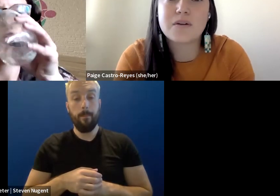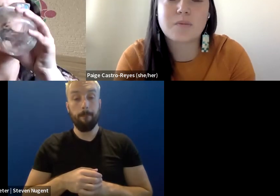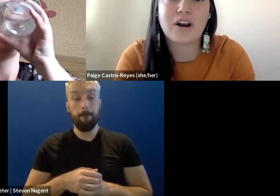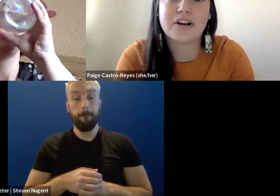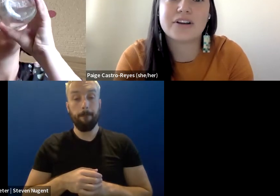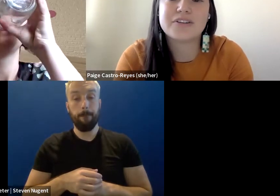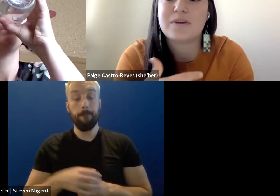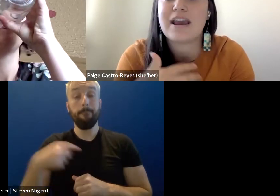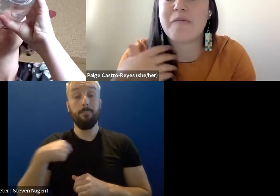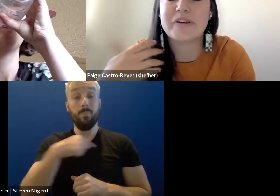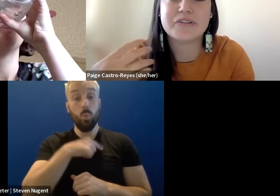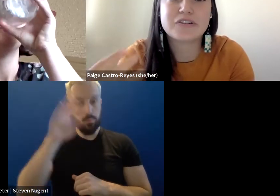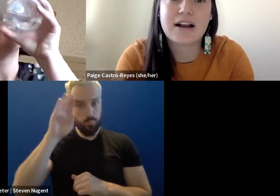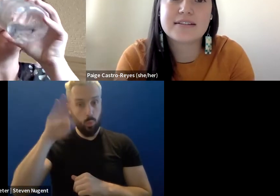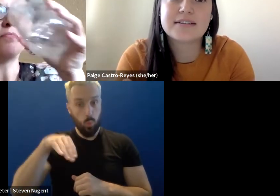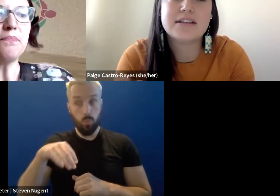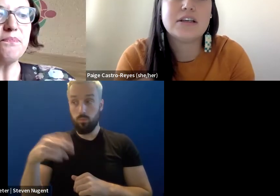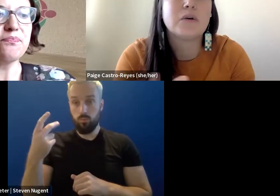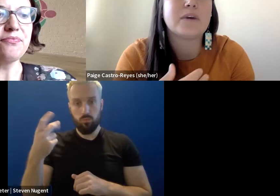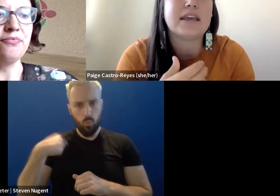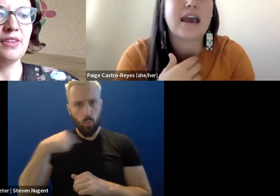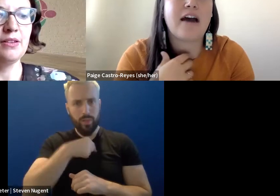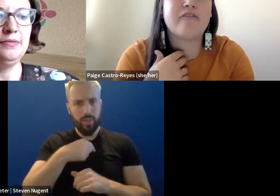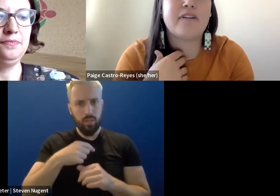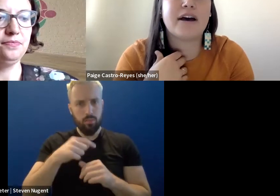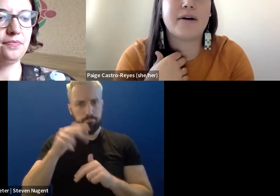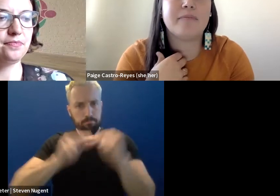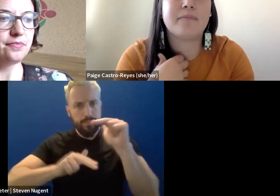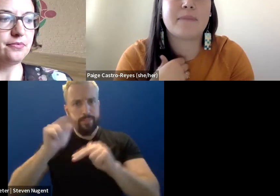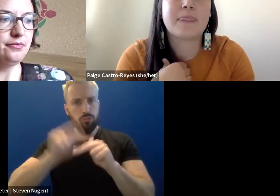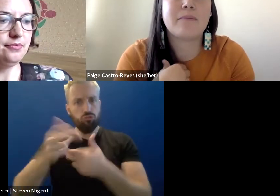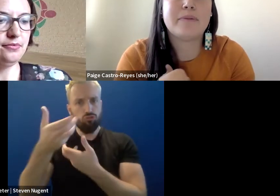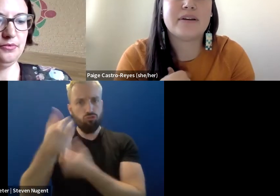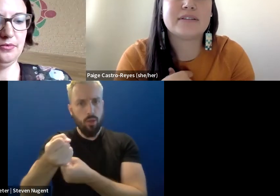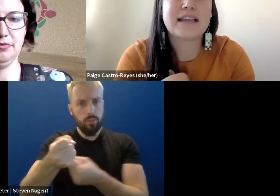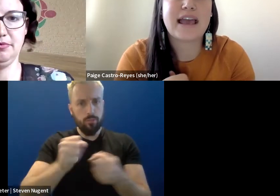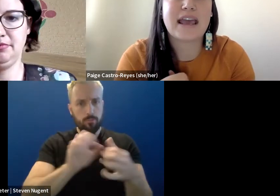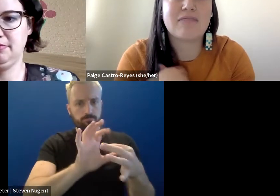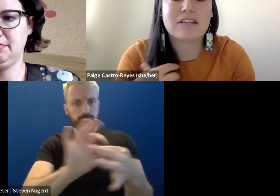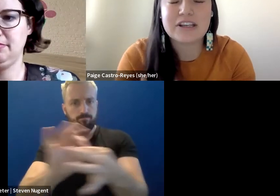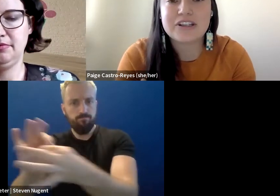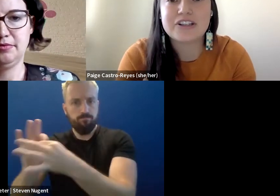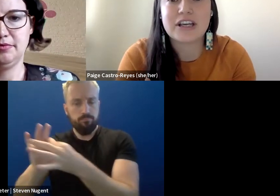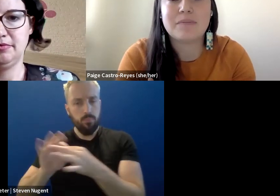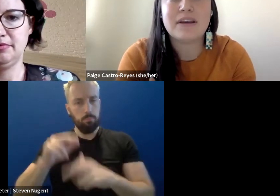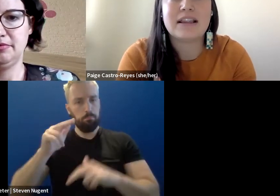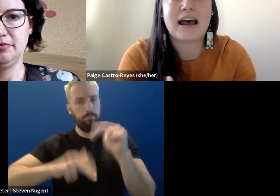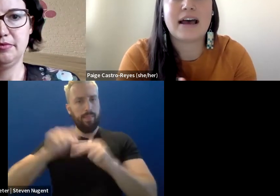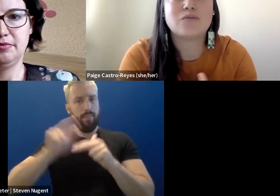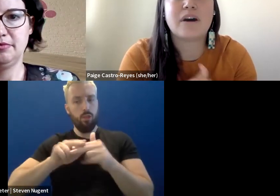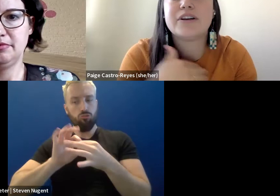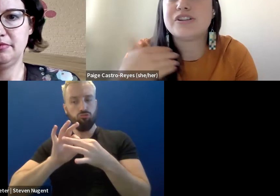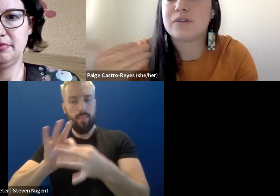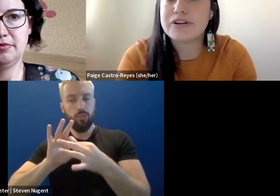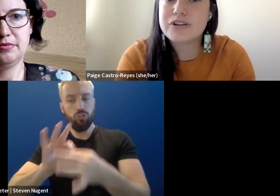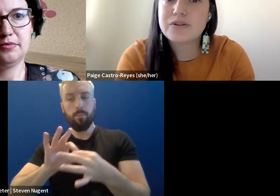with those partners, we have built trust, we have built a relationship